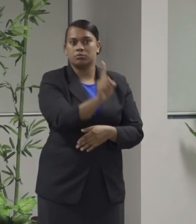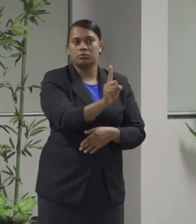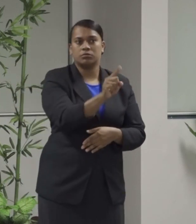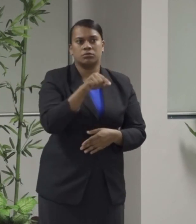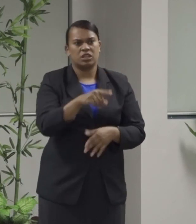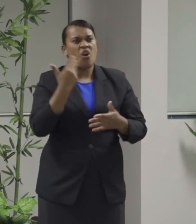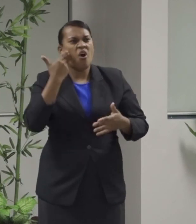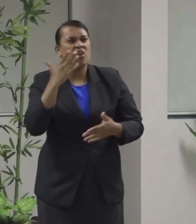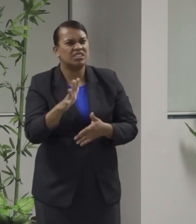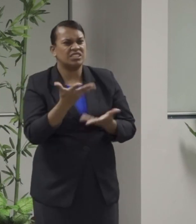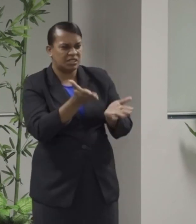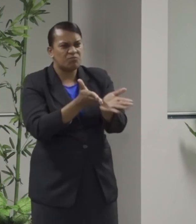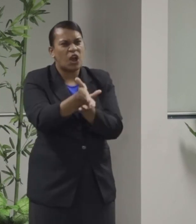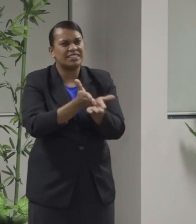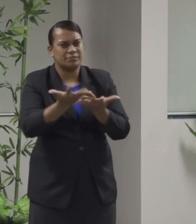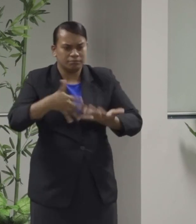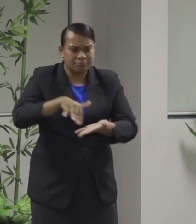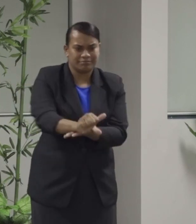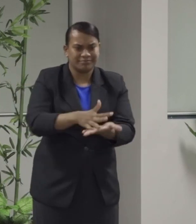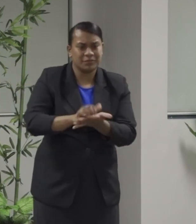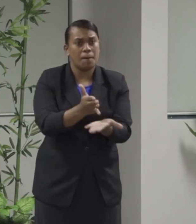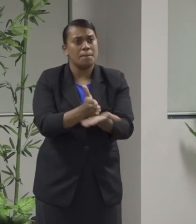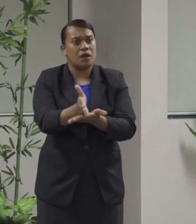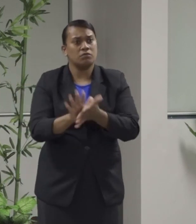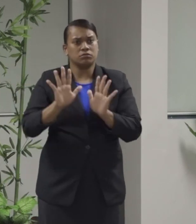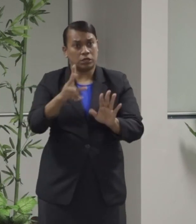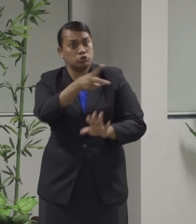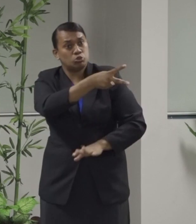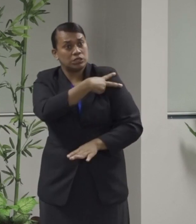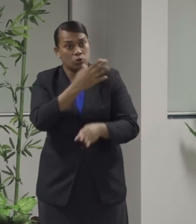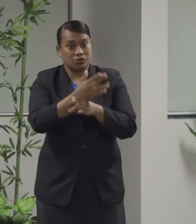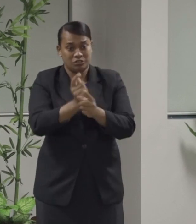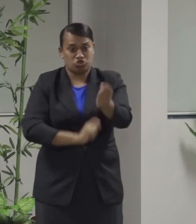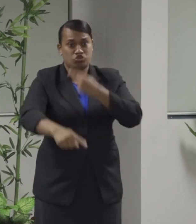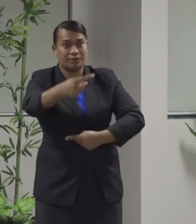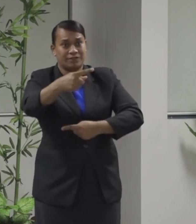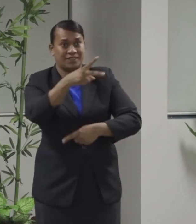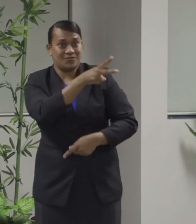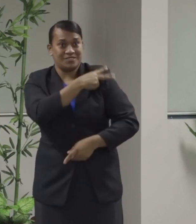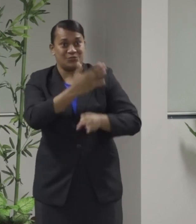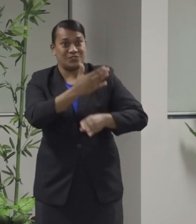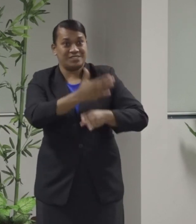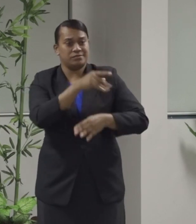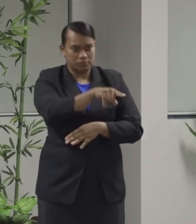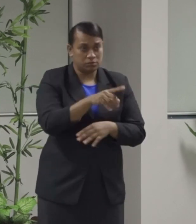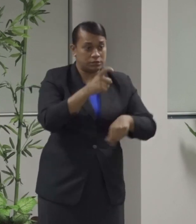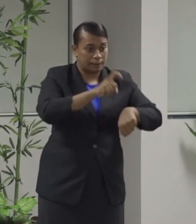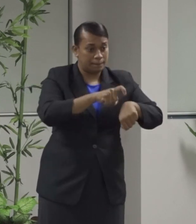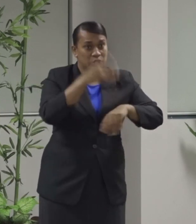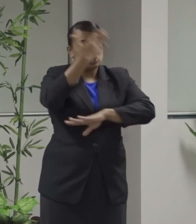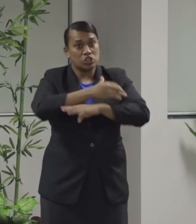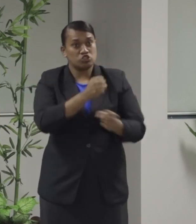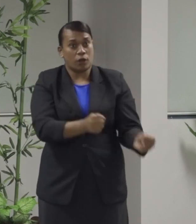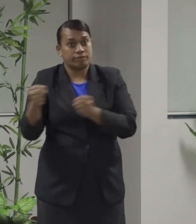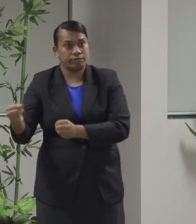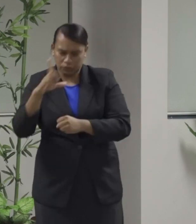will be allowed to go. Security guards, they need to change over at midnight or whatever hours they need to change over their duties, those people continue